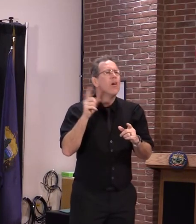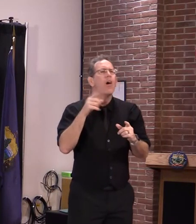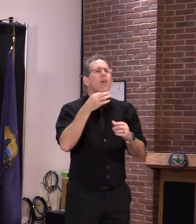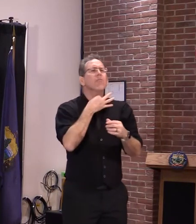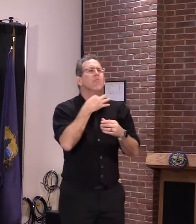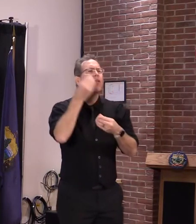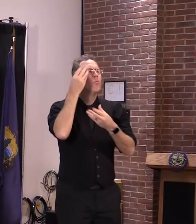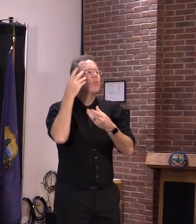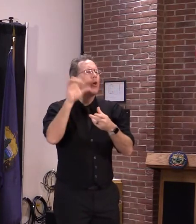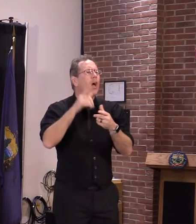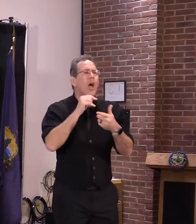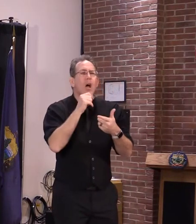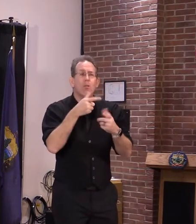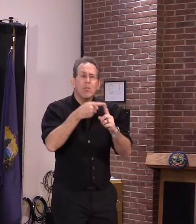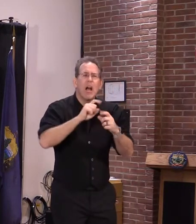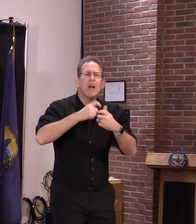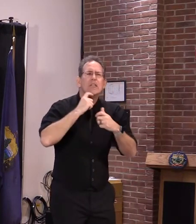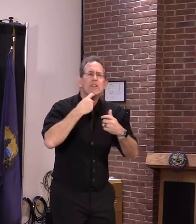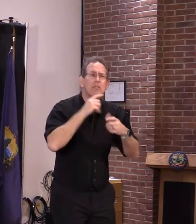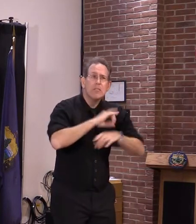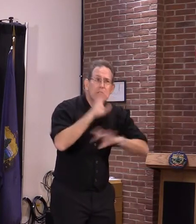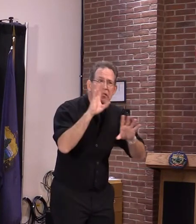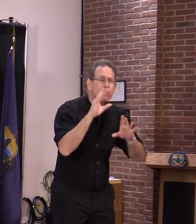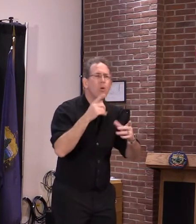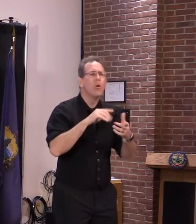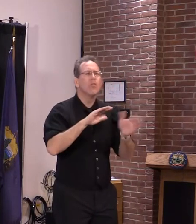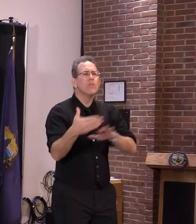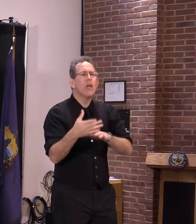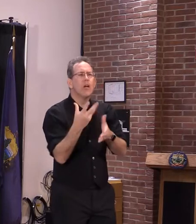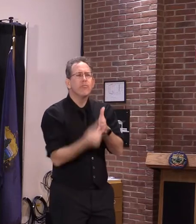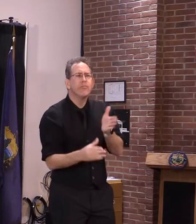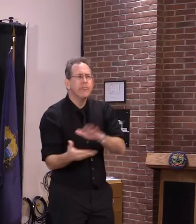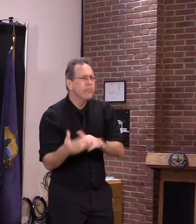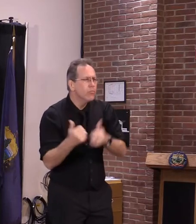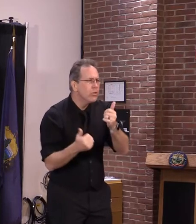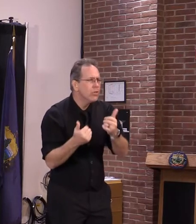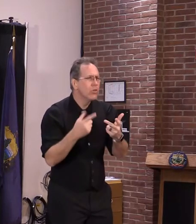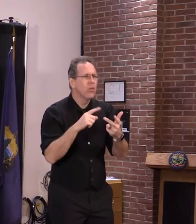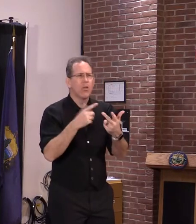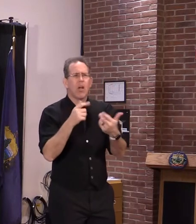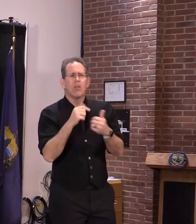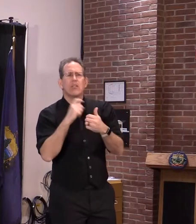and death among long-term care residents? Dr. Levine.